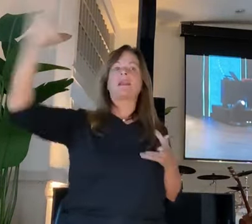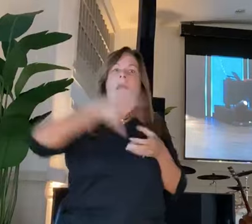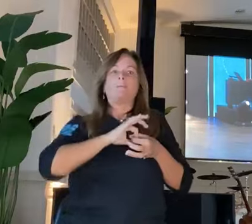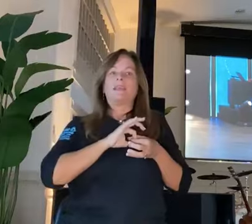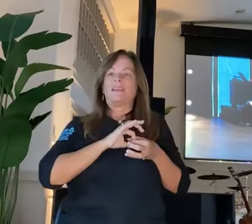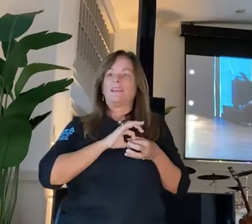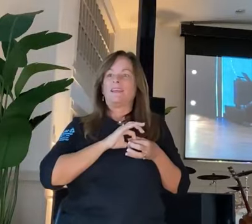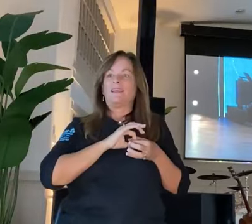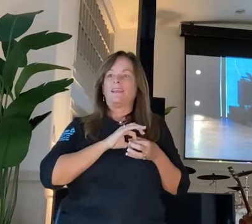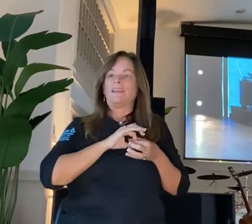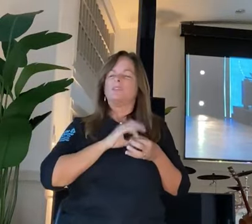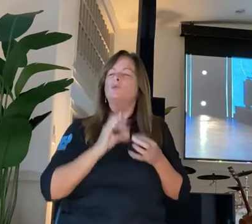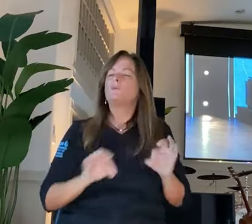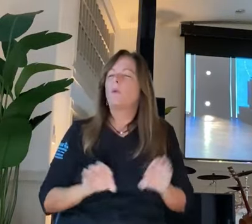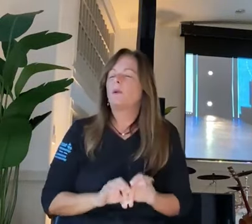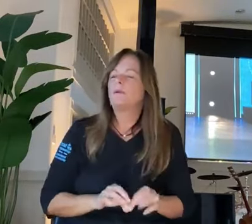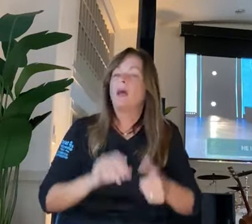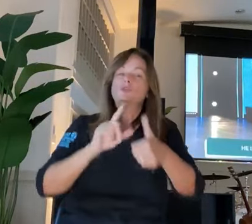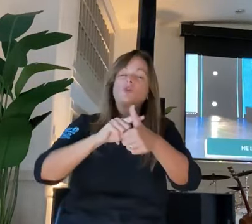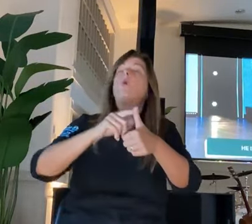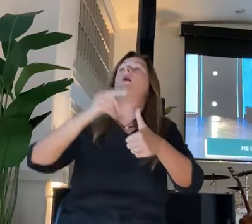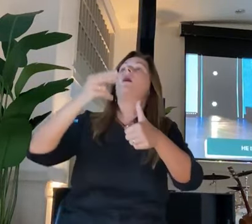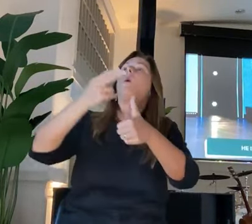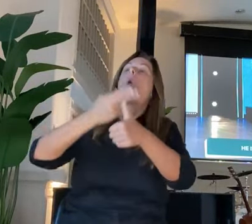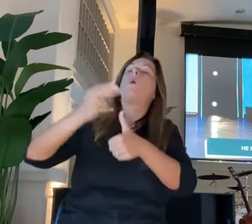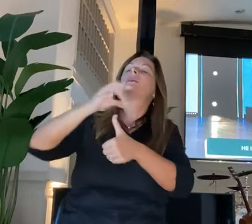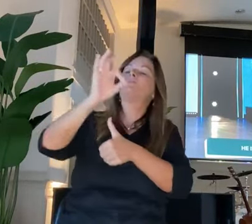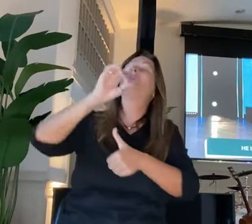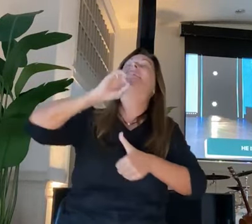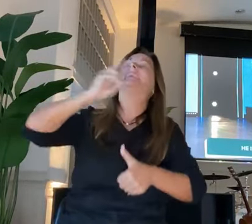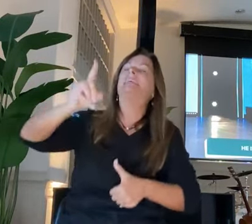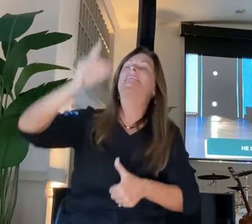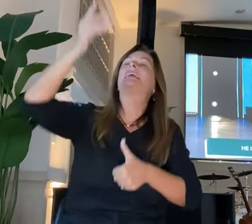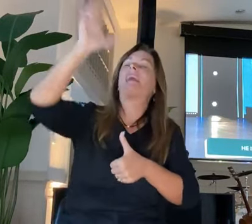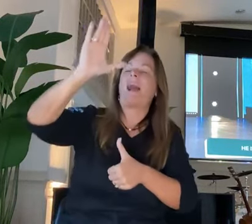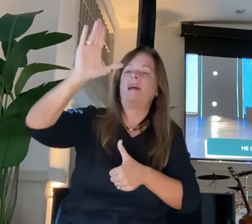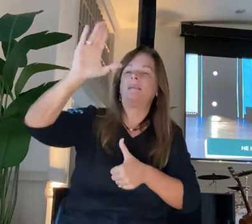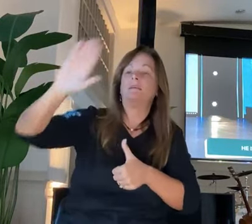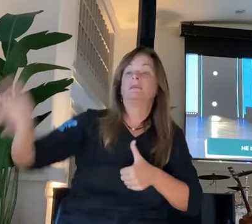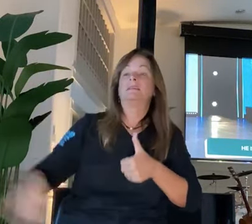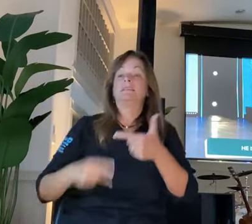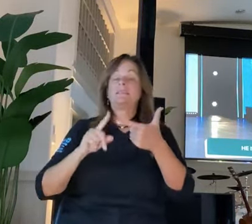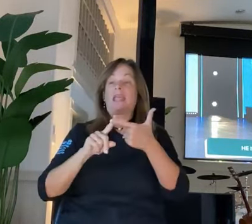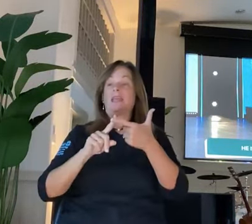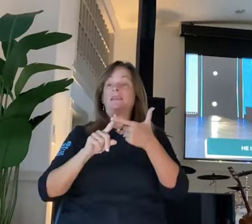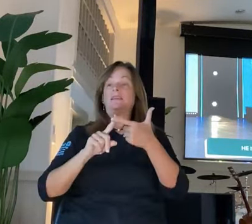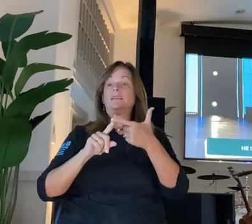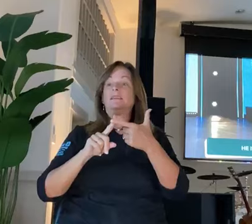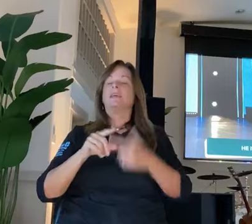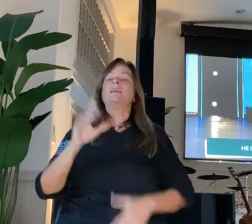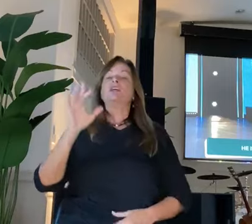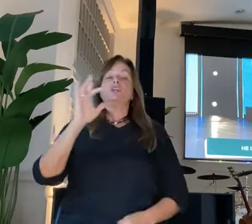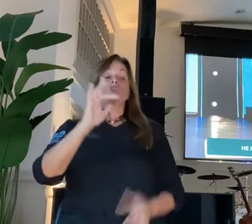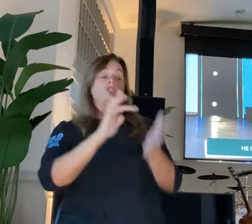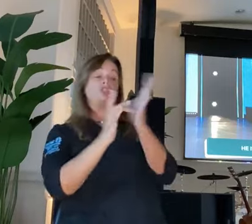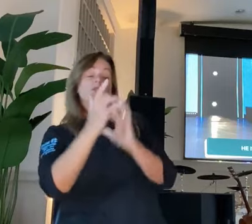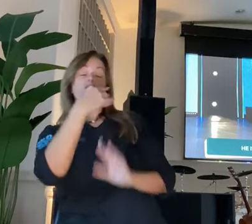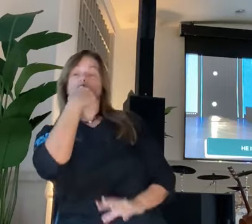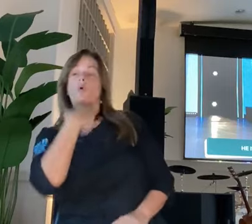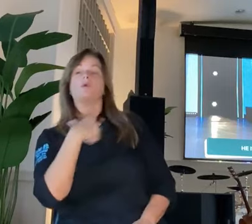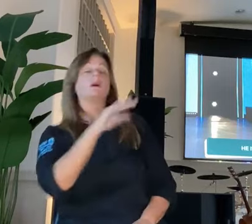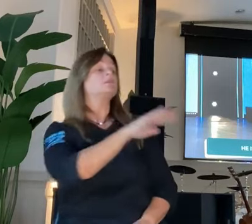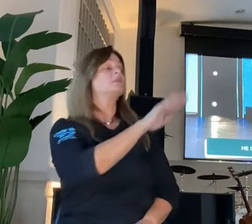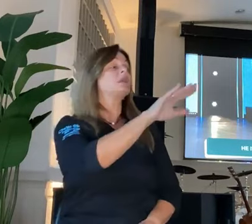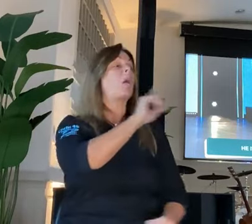The second thing is you need to know that he is the promise of God. Yep. Jesus promised that the Holy Spirit would come for us. This is